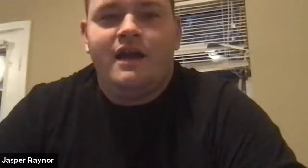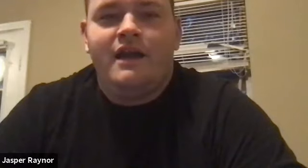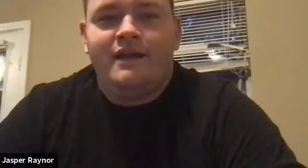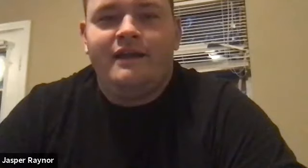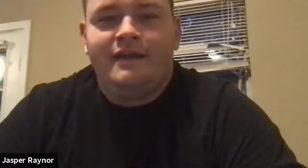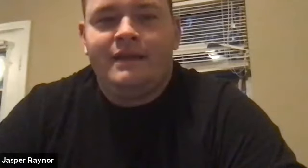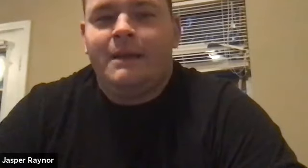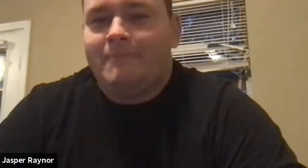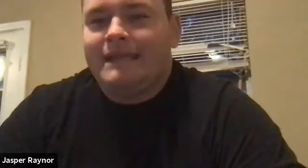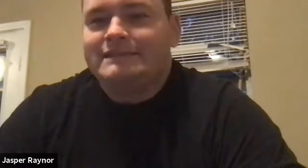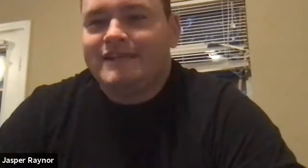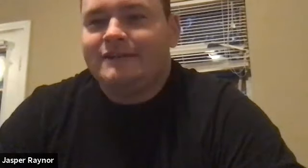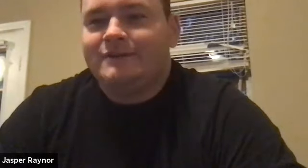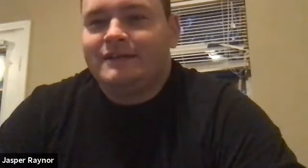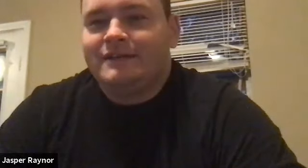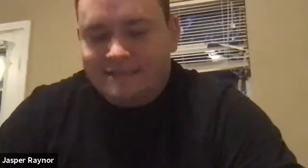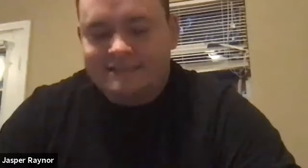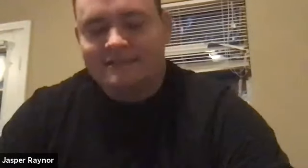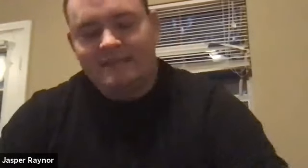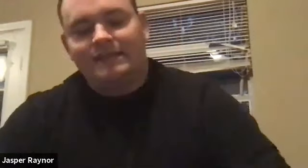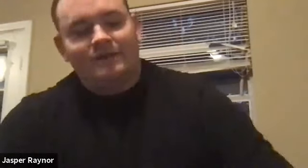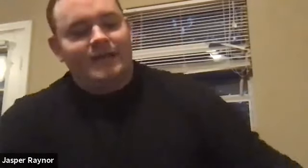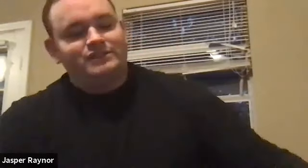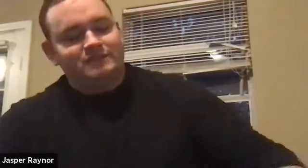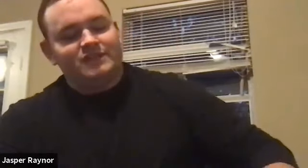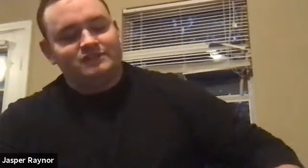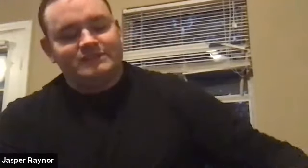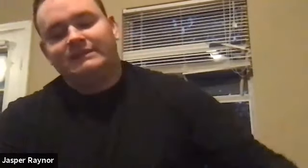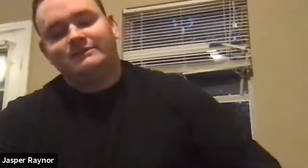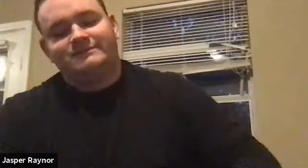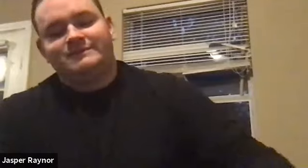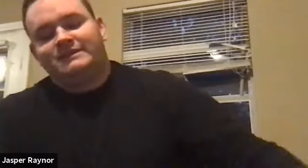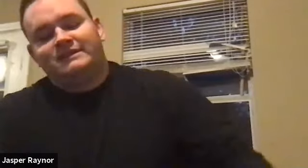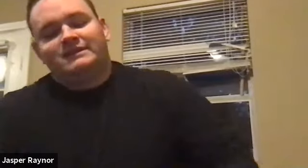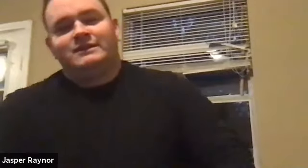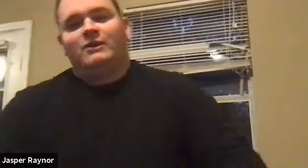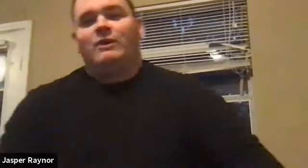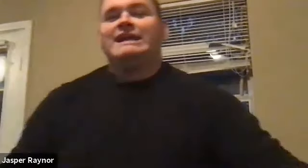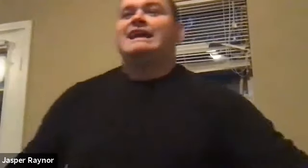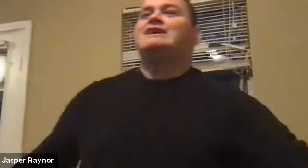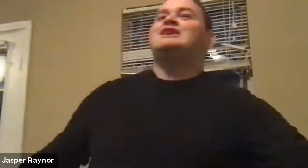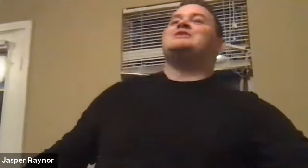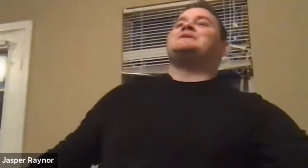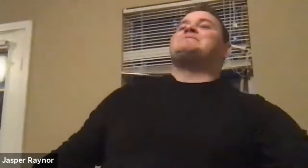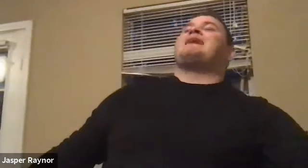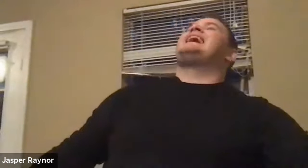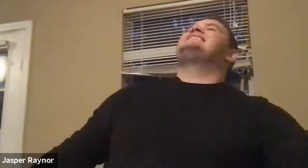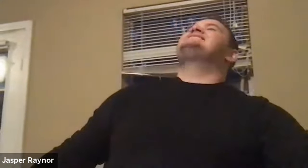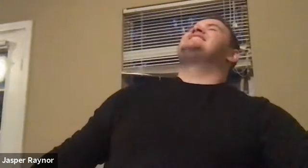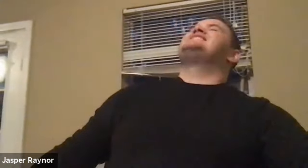Maysville. Maysville. That sounds like the location of a country song. Way down yonder in